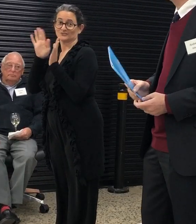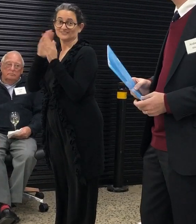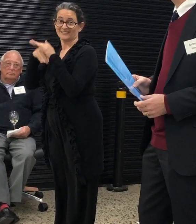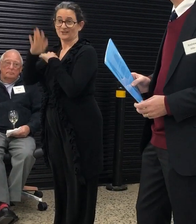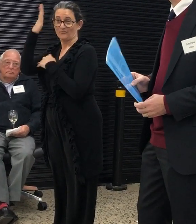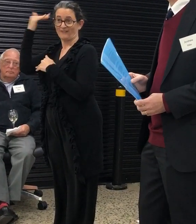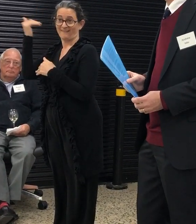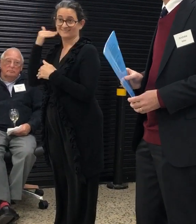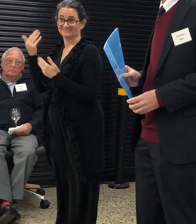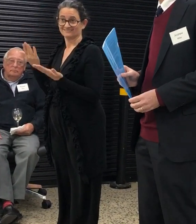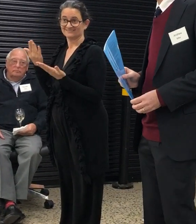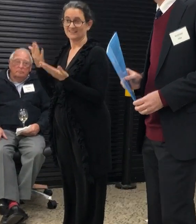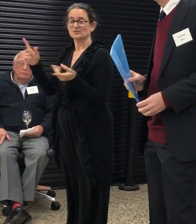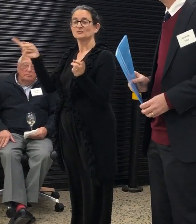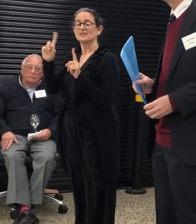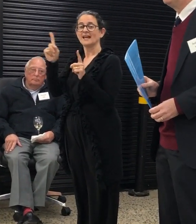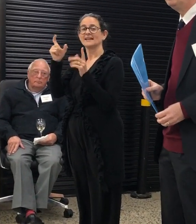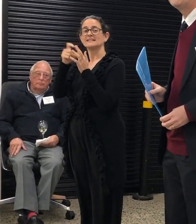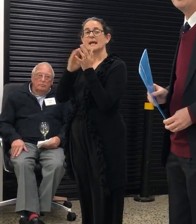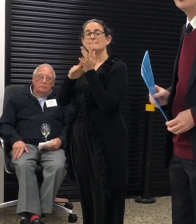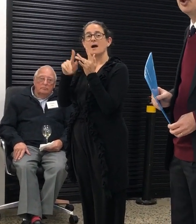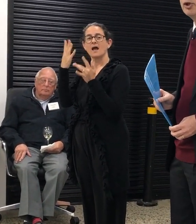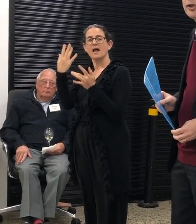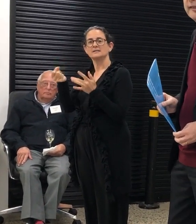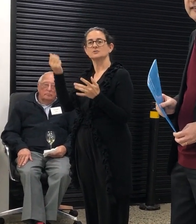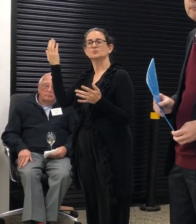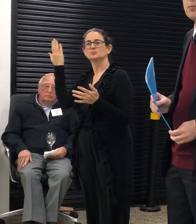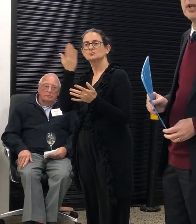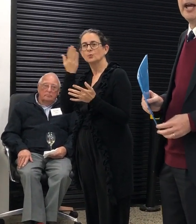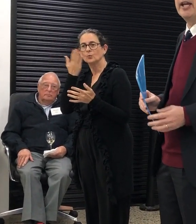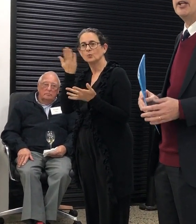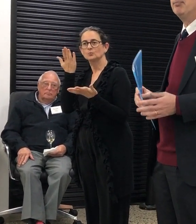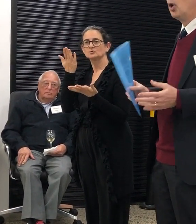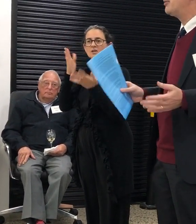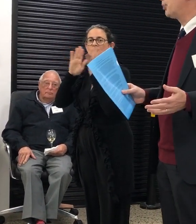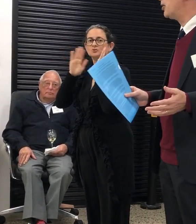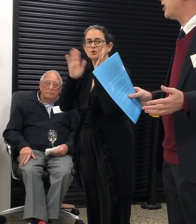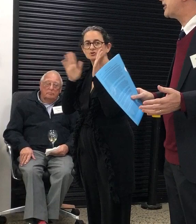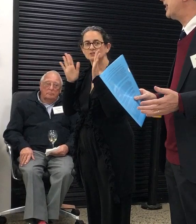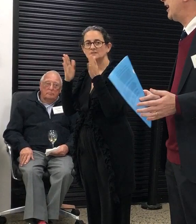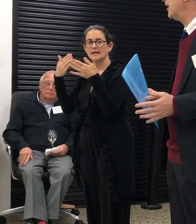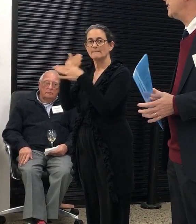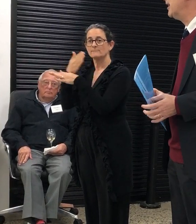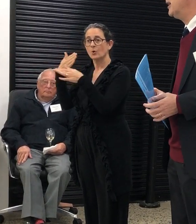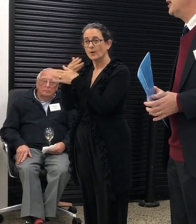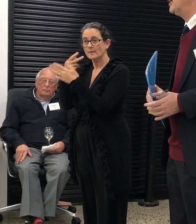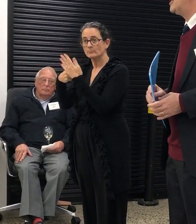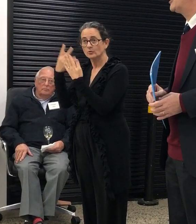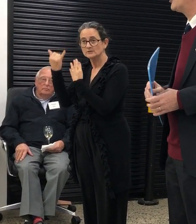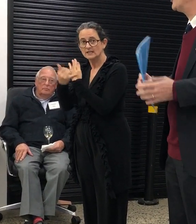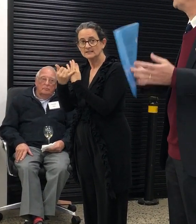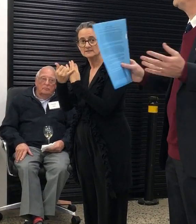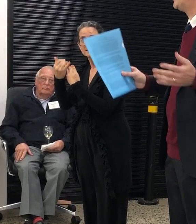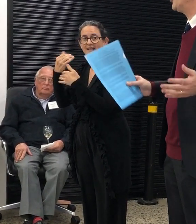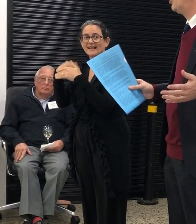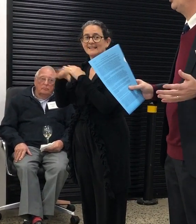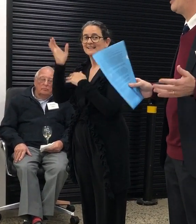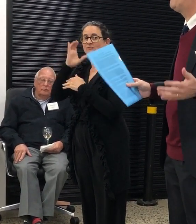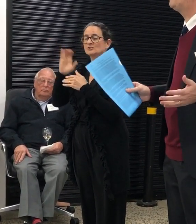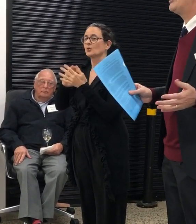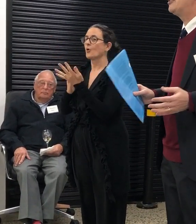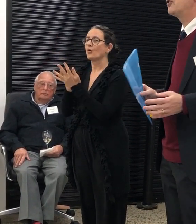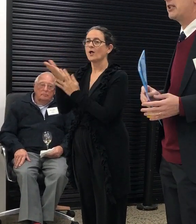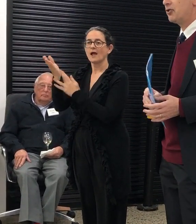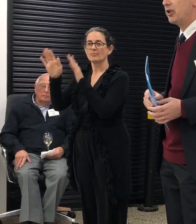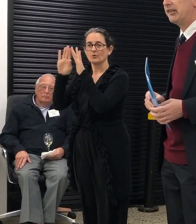Today, DMI has schools and churches and employment projects in countries all around the world,